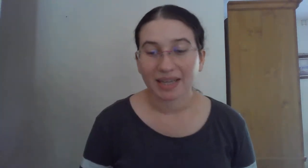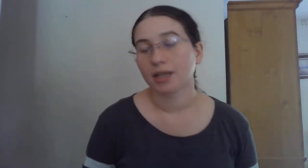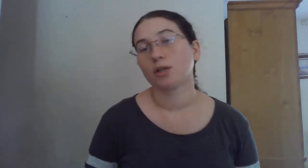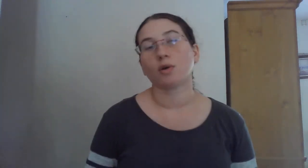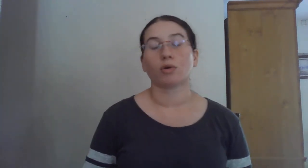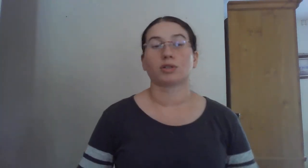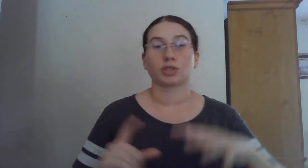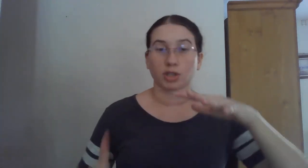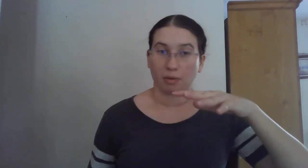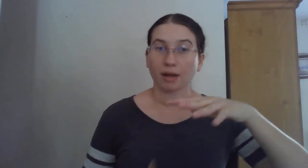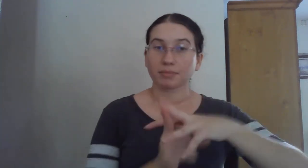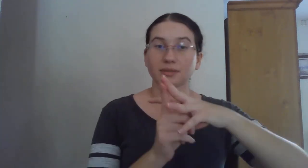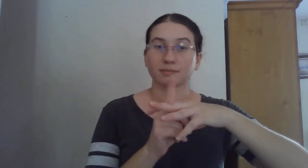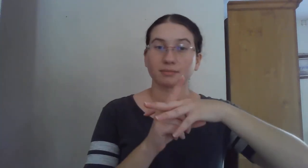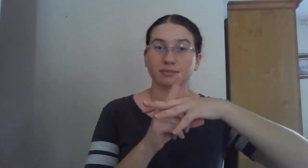Appear or show up.